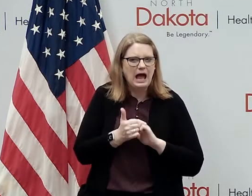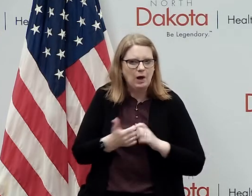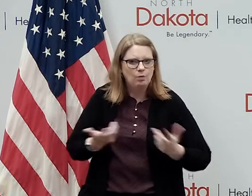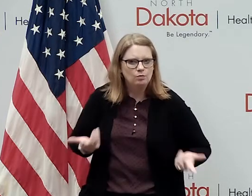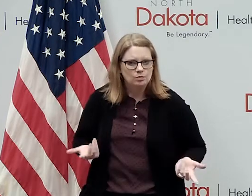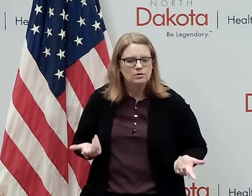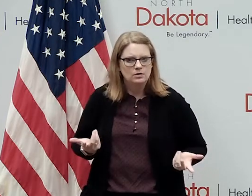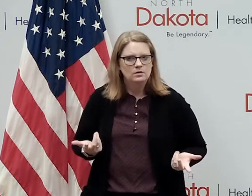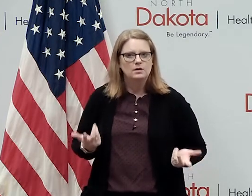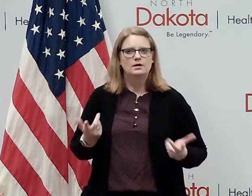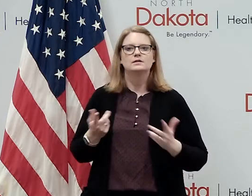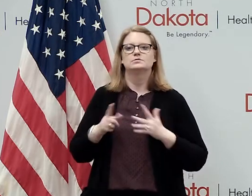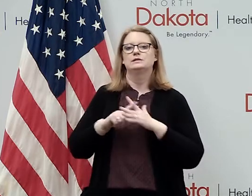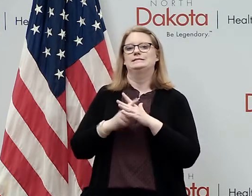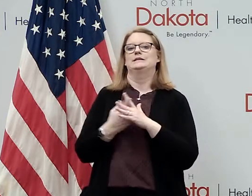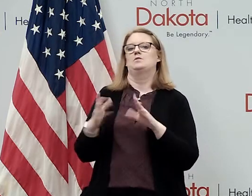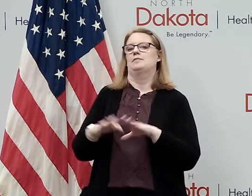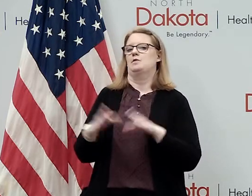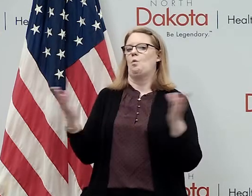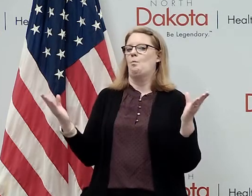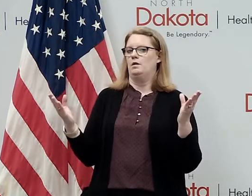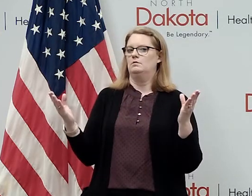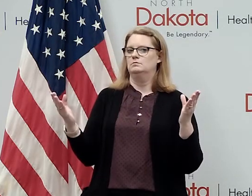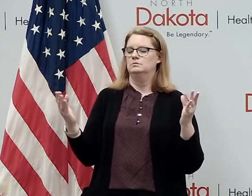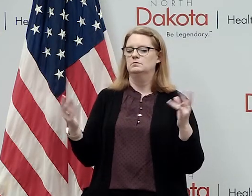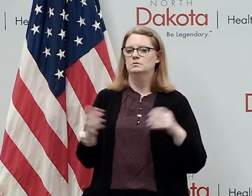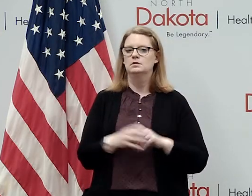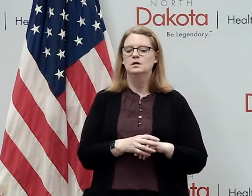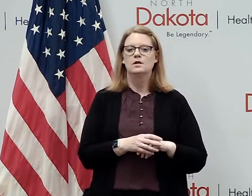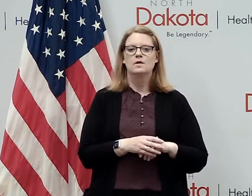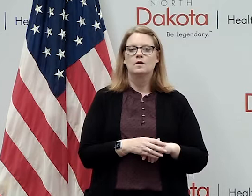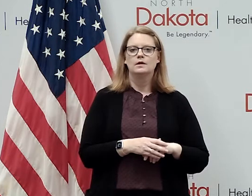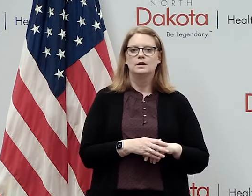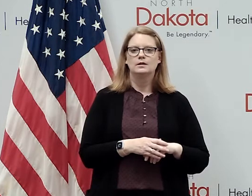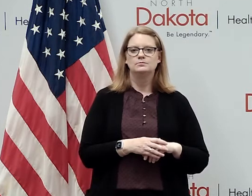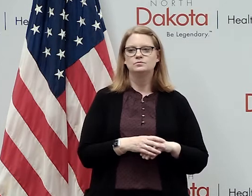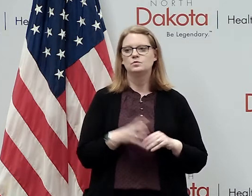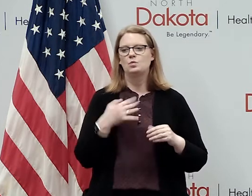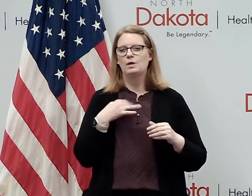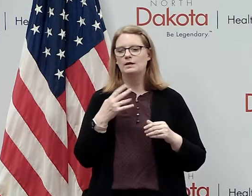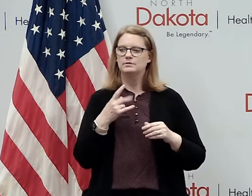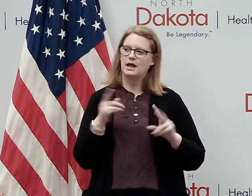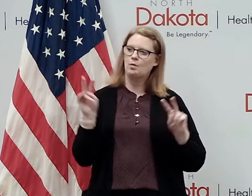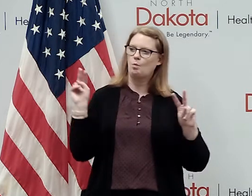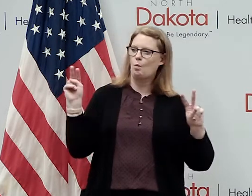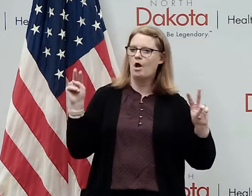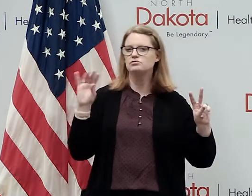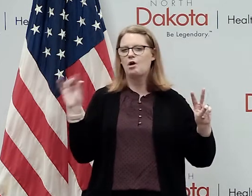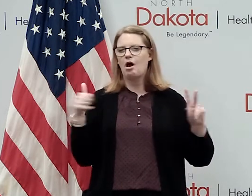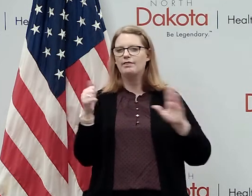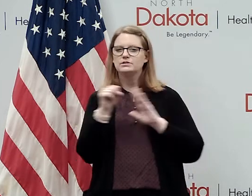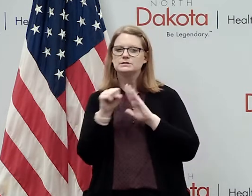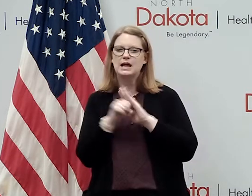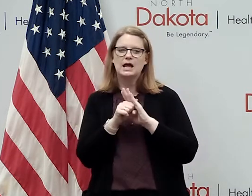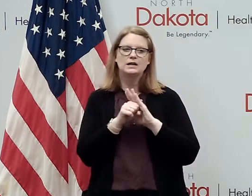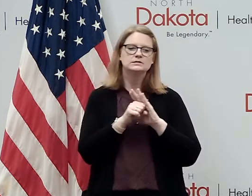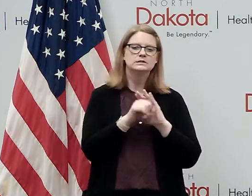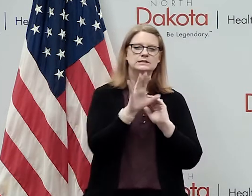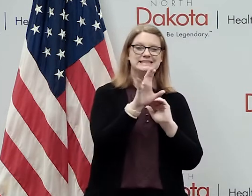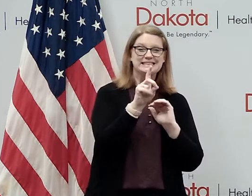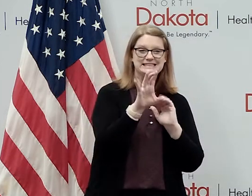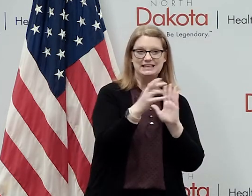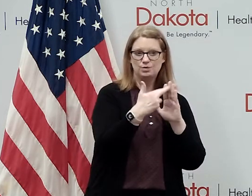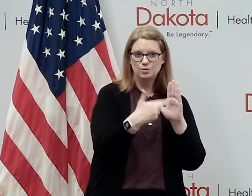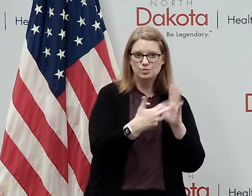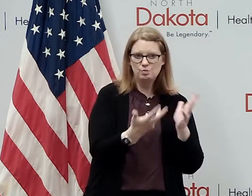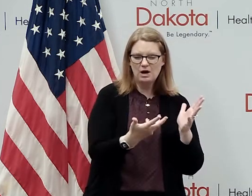move towards this reopening. Again, as we continue to look for other states for guidance and for the CDC and others, there's